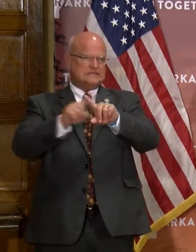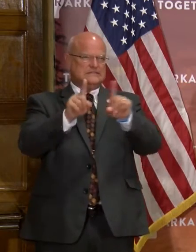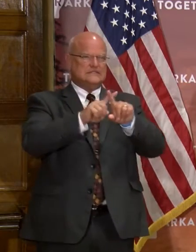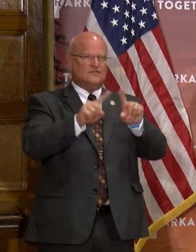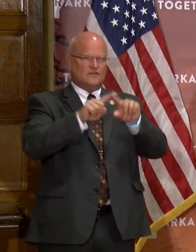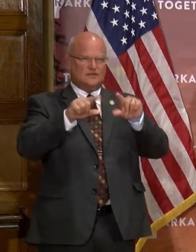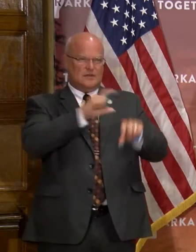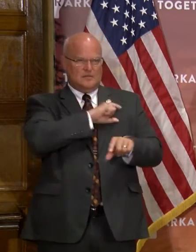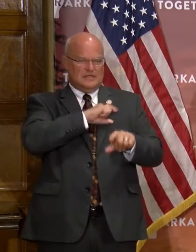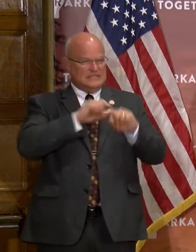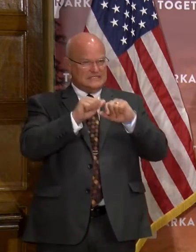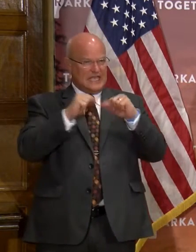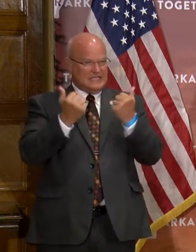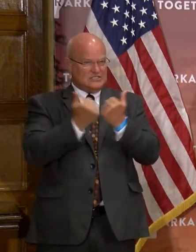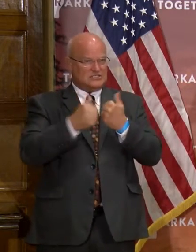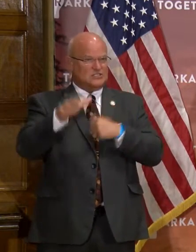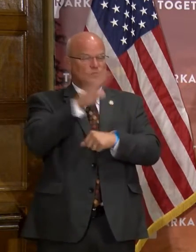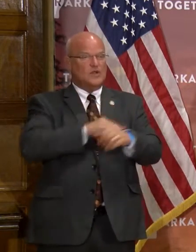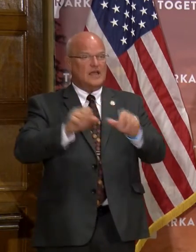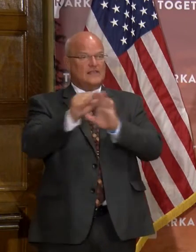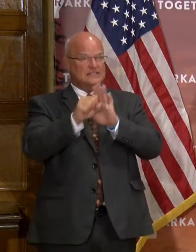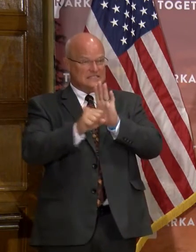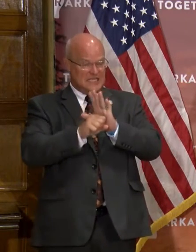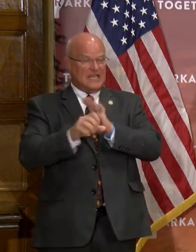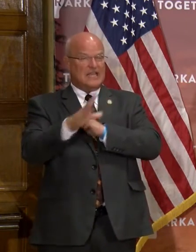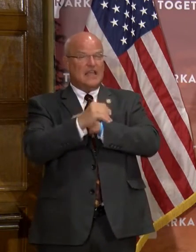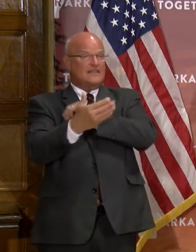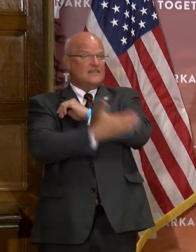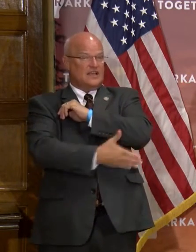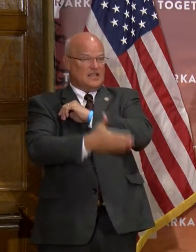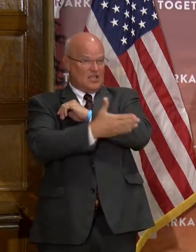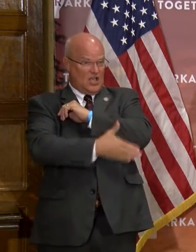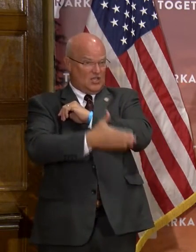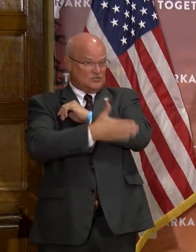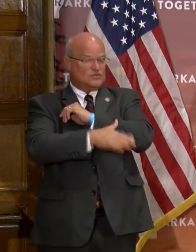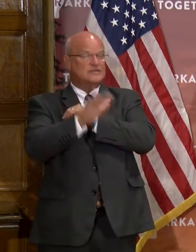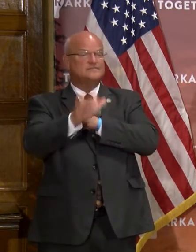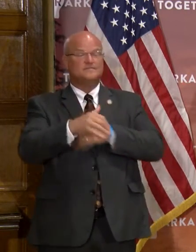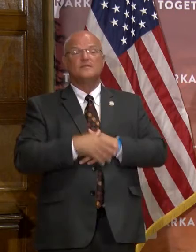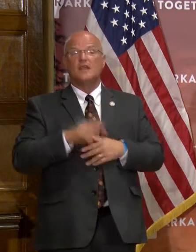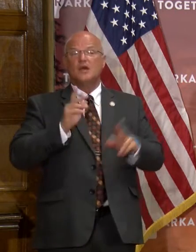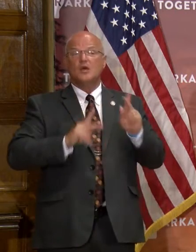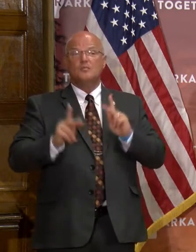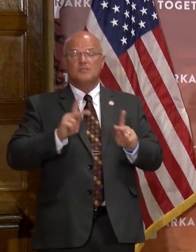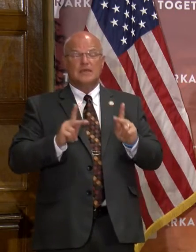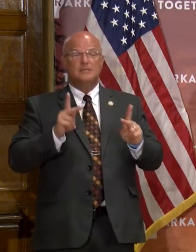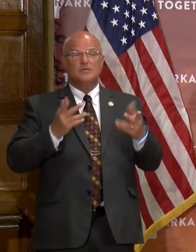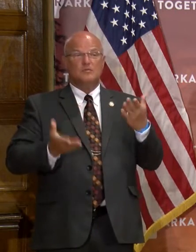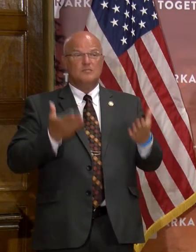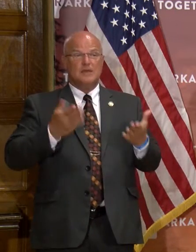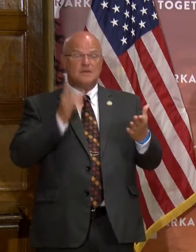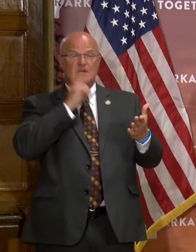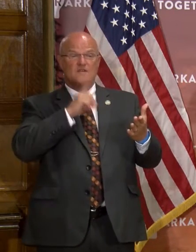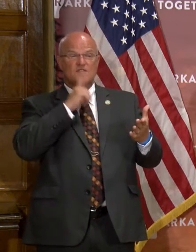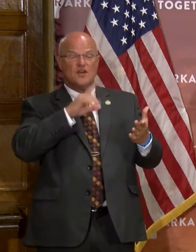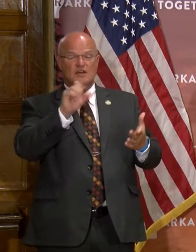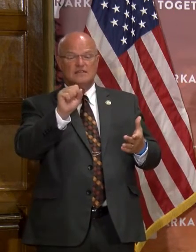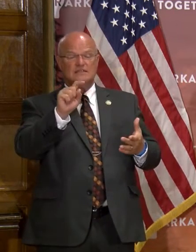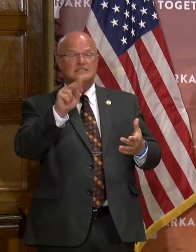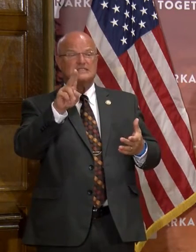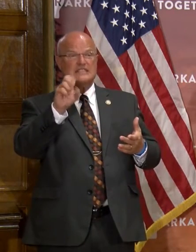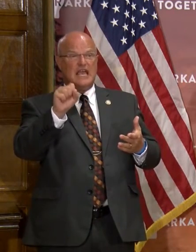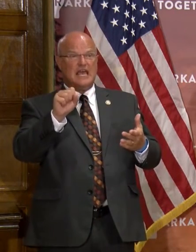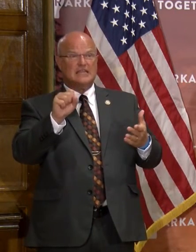enforcement agencies across the state and across the country on this. For those of you who might be in a fraud status